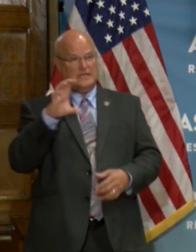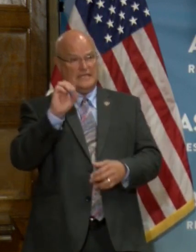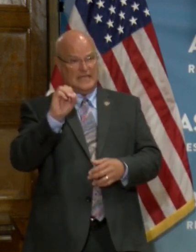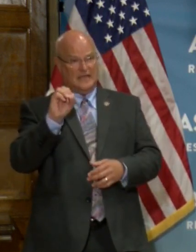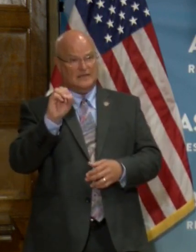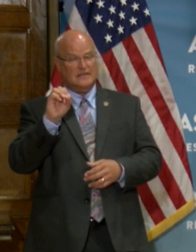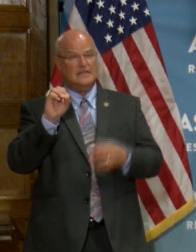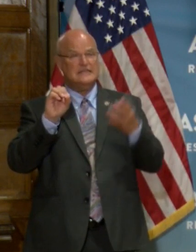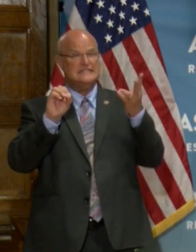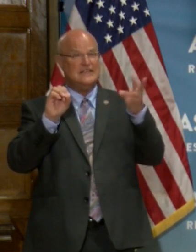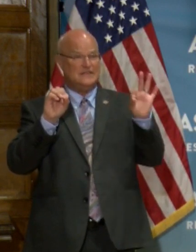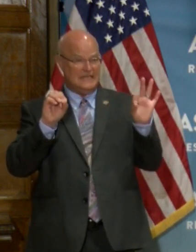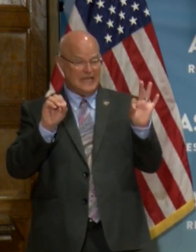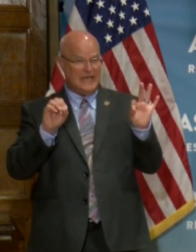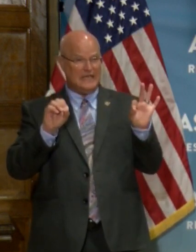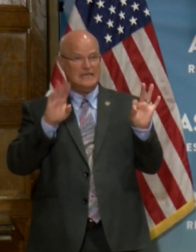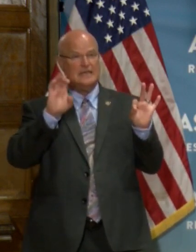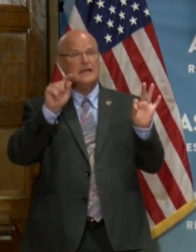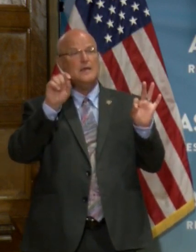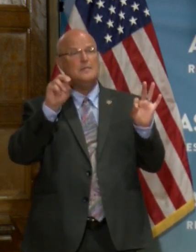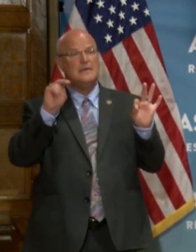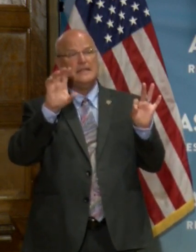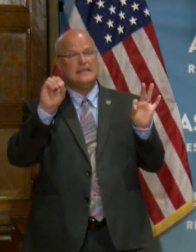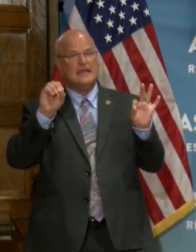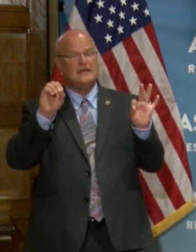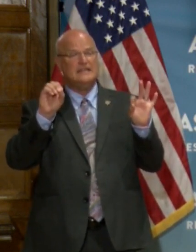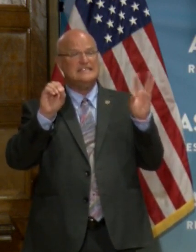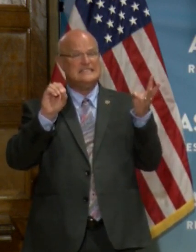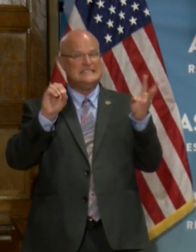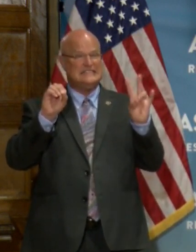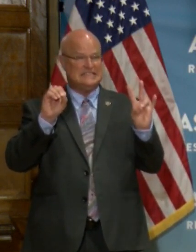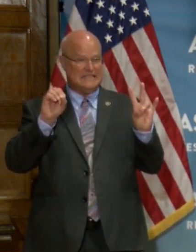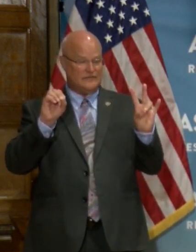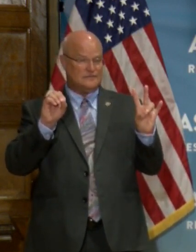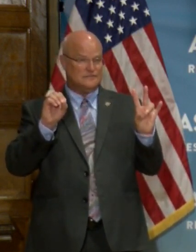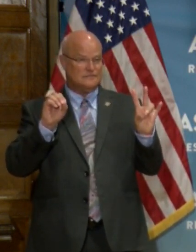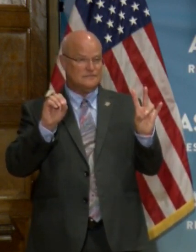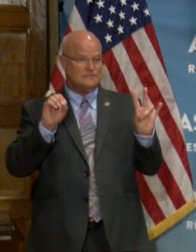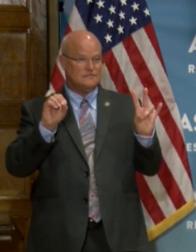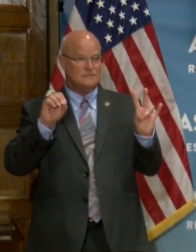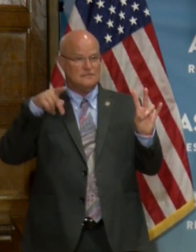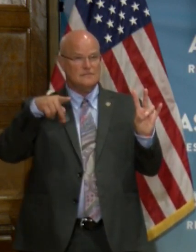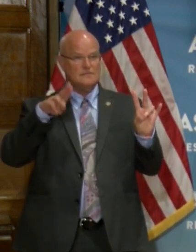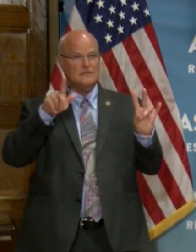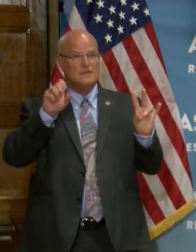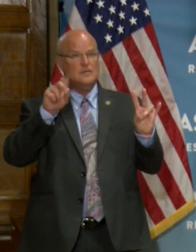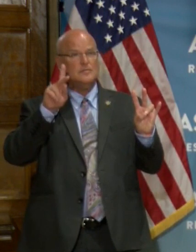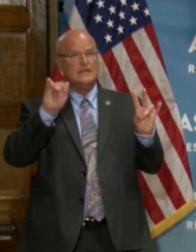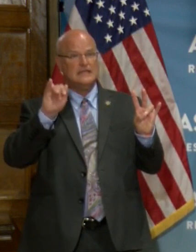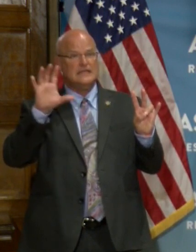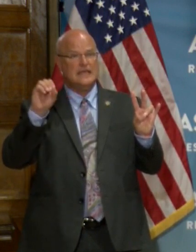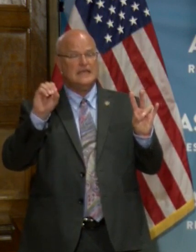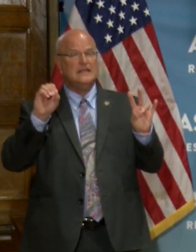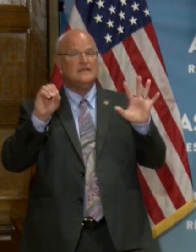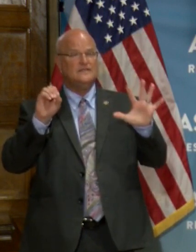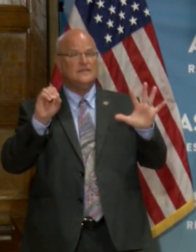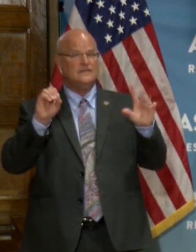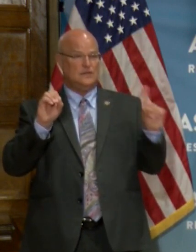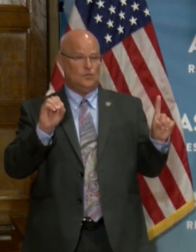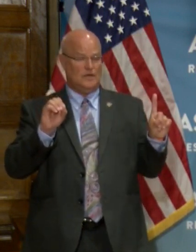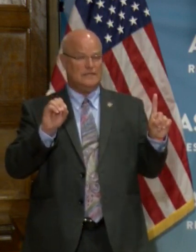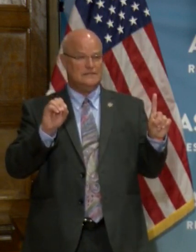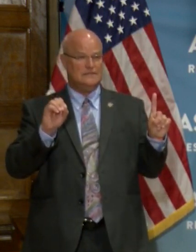had 79, Benton County had 67, Pulaski County had